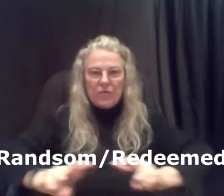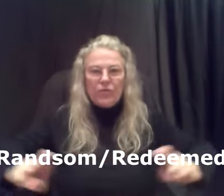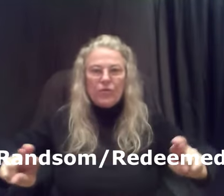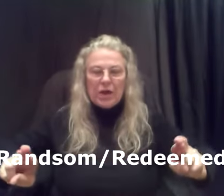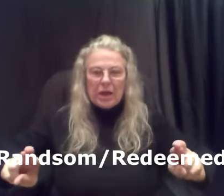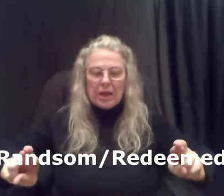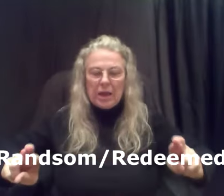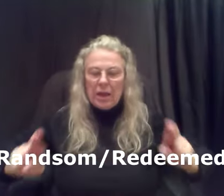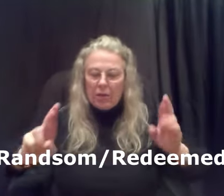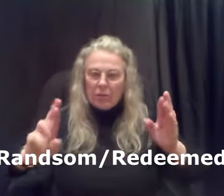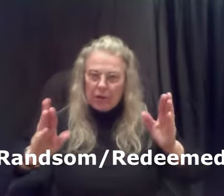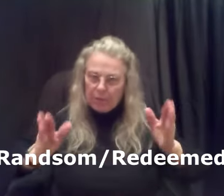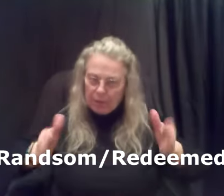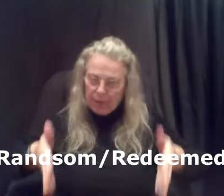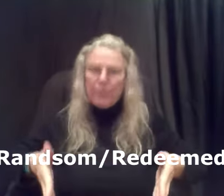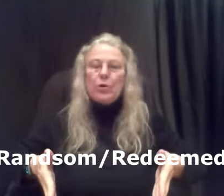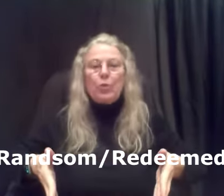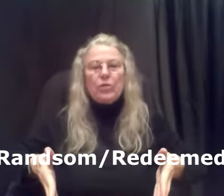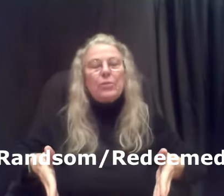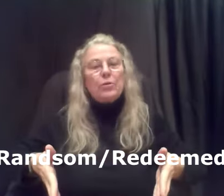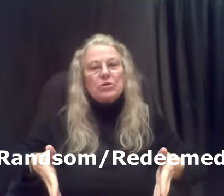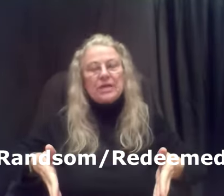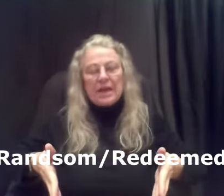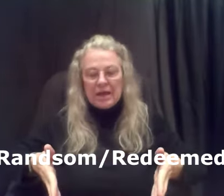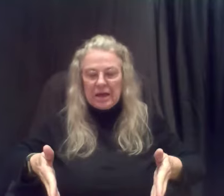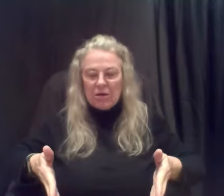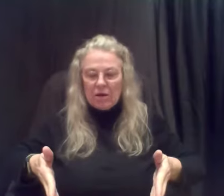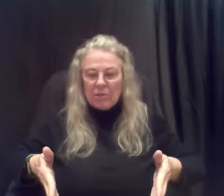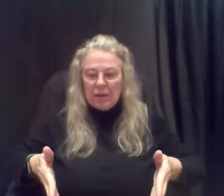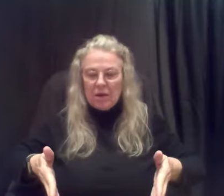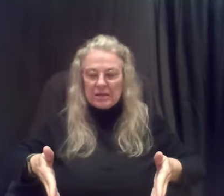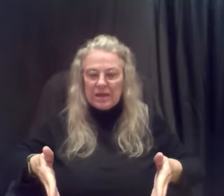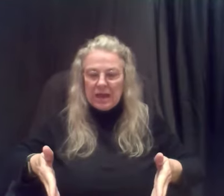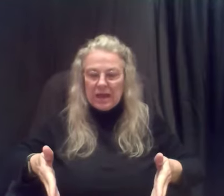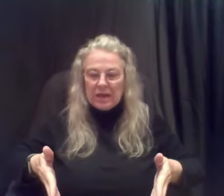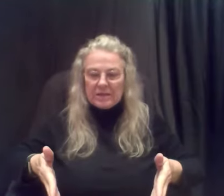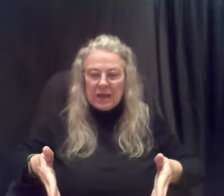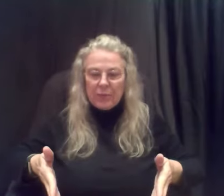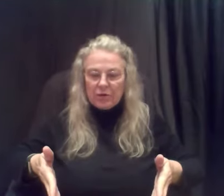free. Remember to put the person ending on it because it is a person.